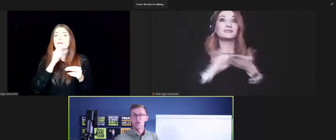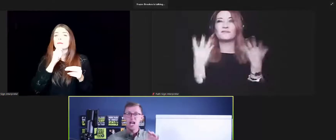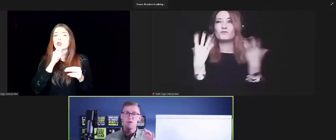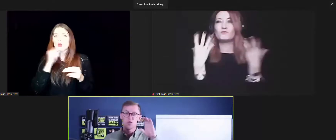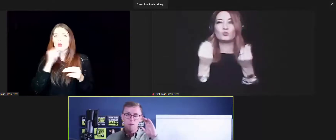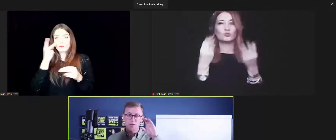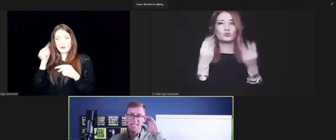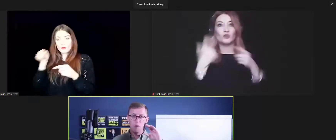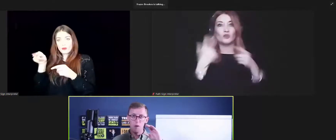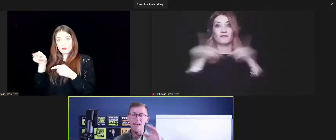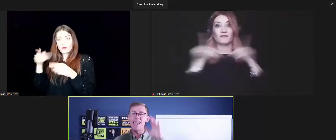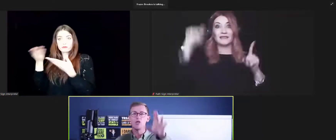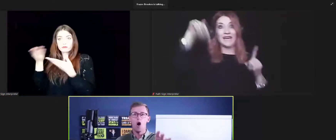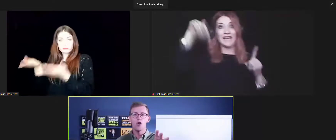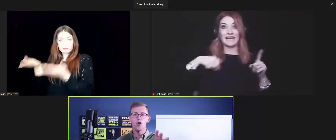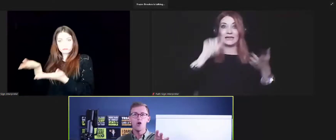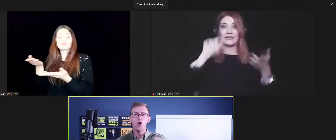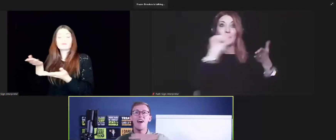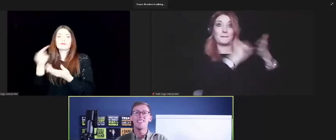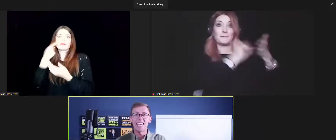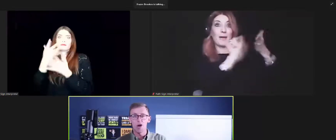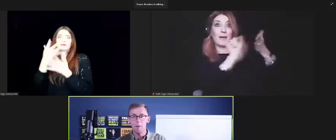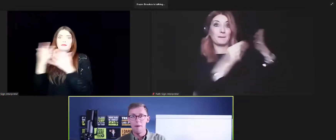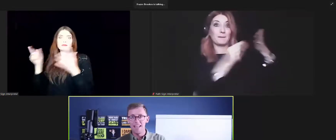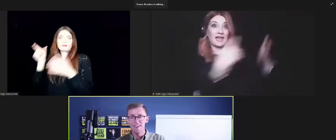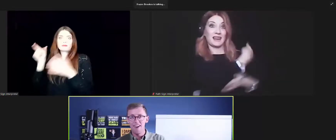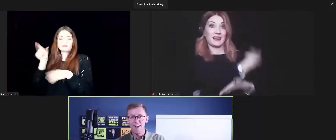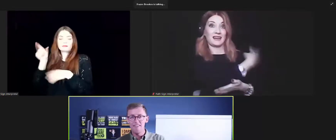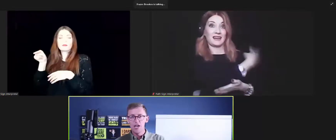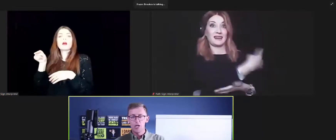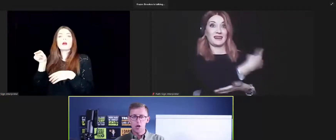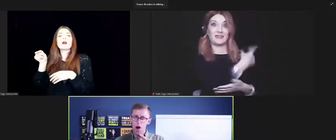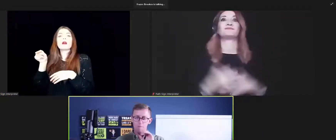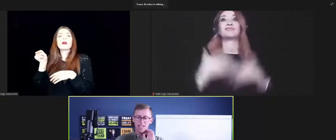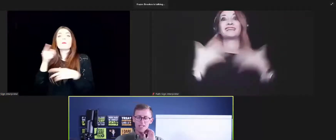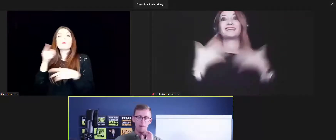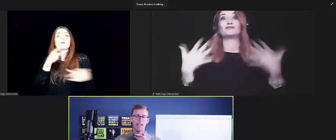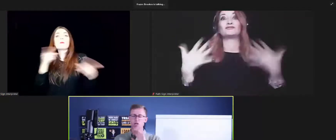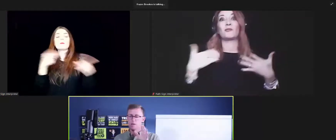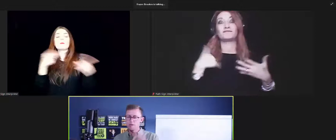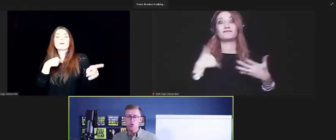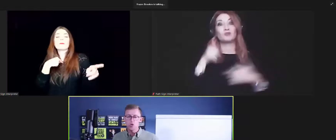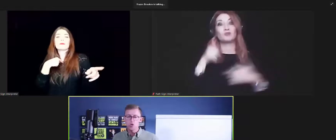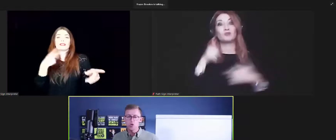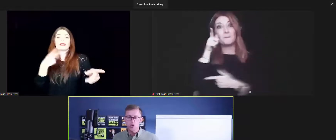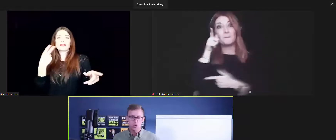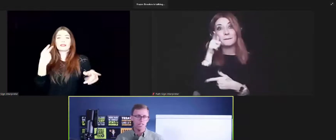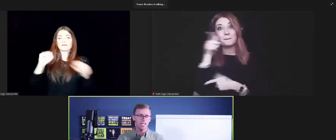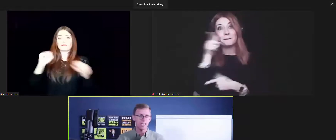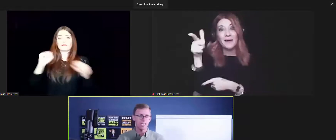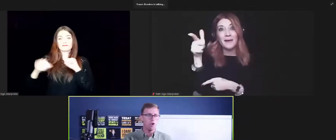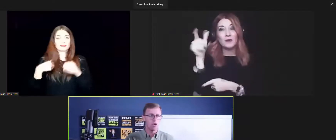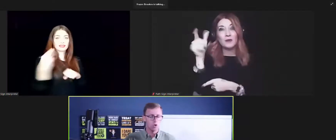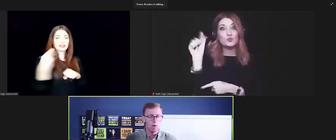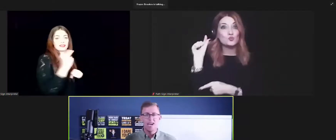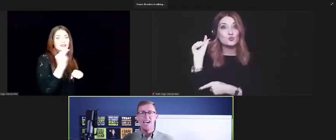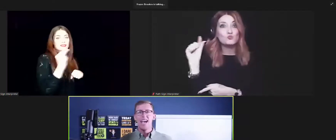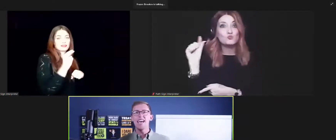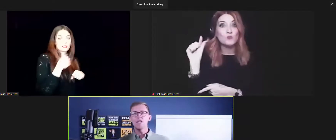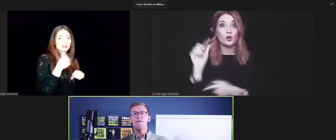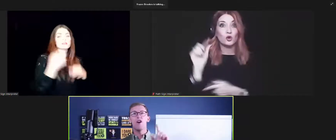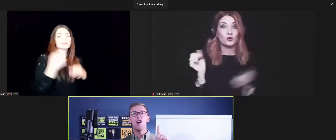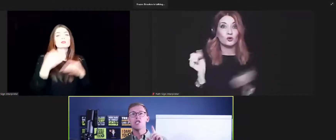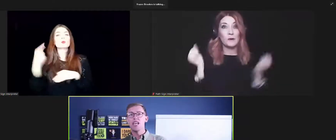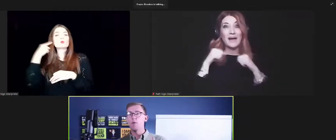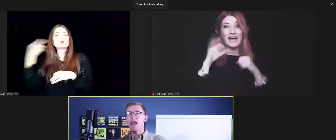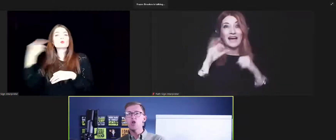sound drops a little bit, it's not on your end. It's on my end. All right. So I hope that's not going to be too distracting for you. So here's the